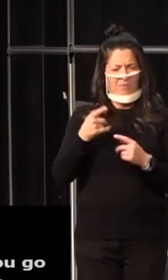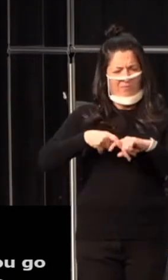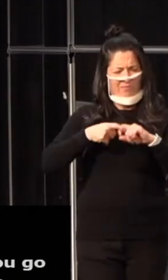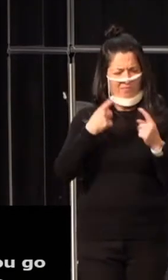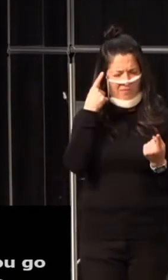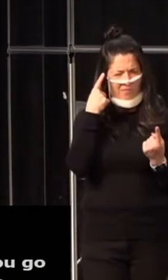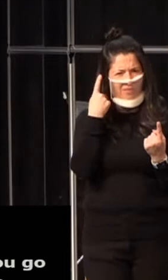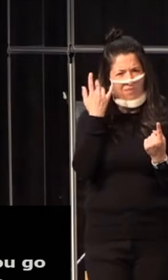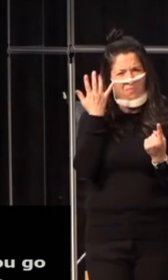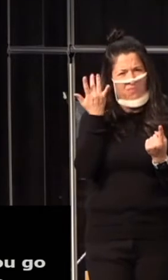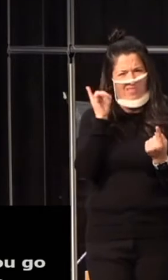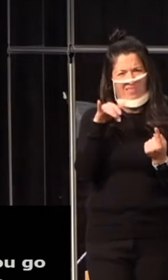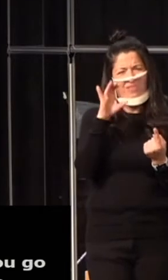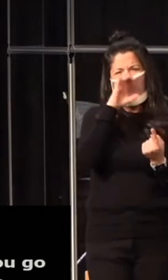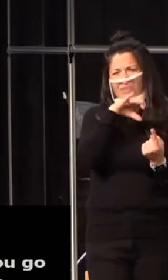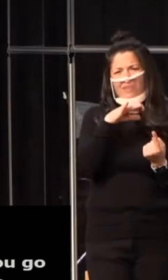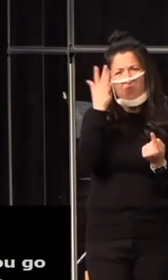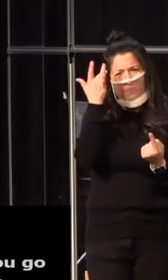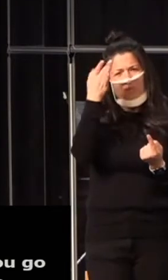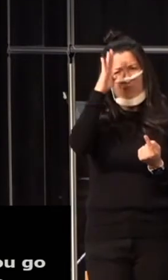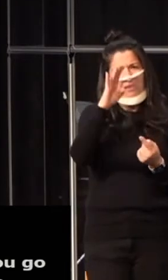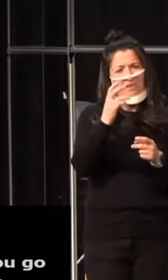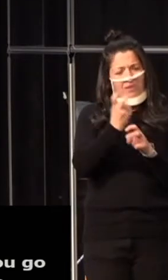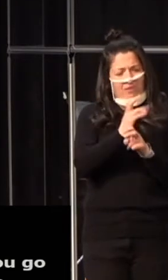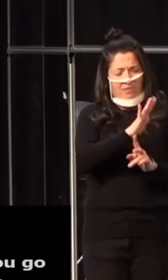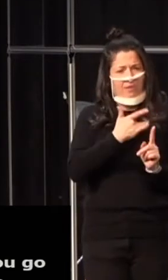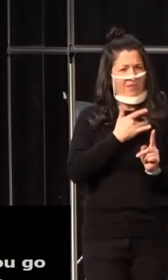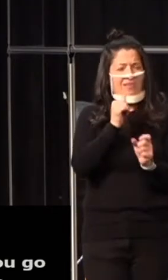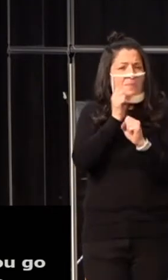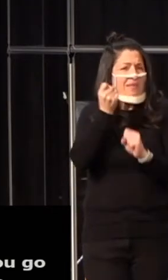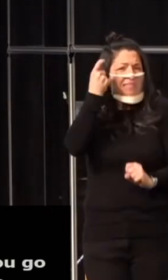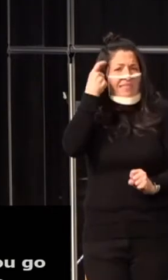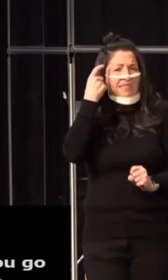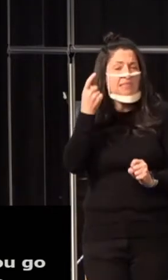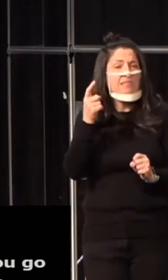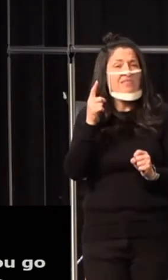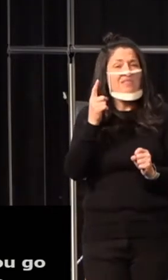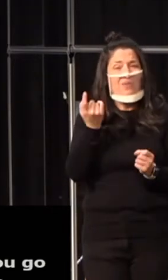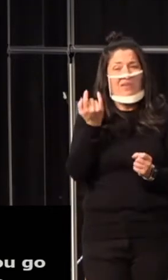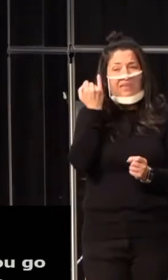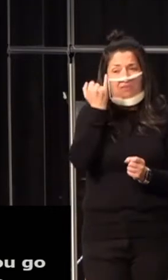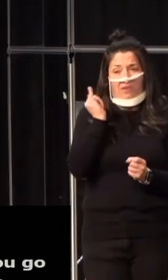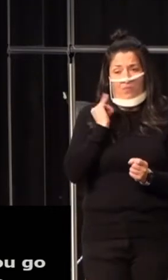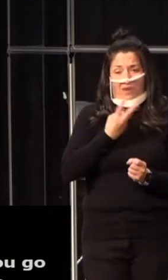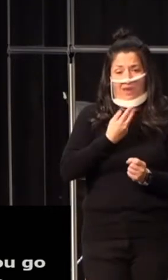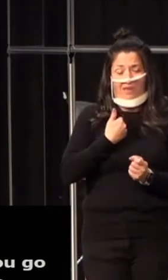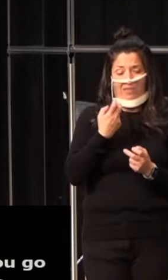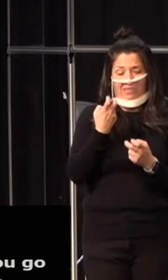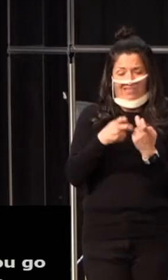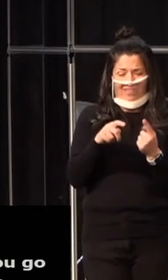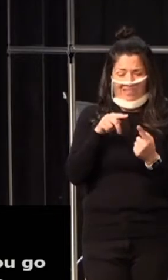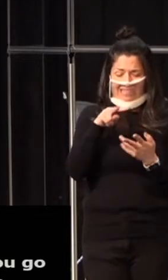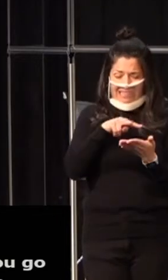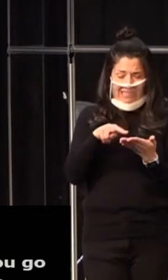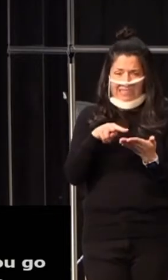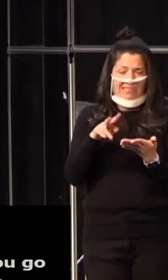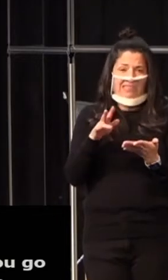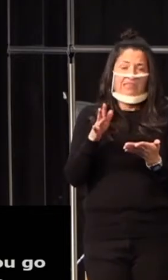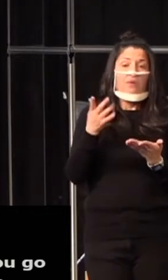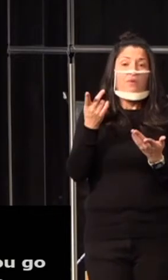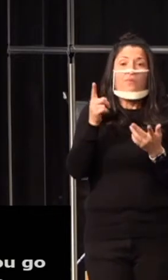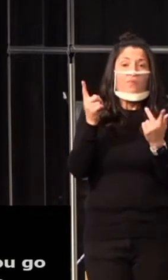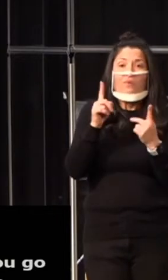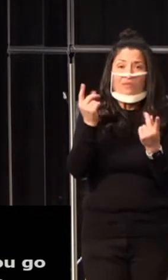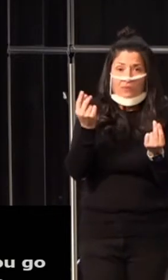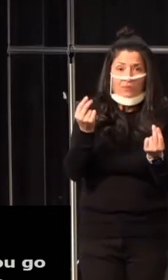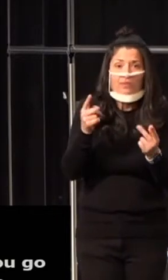Why would God harden his heart? It doesn't make sense. So anytime we come across difficult passages, the first thing I like to do is start with what you know.